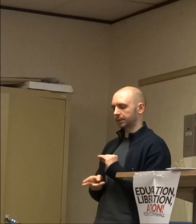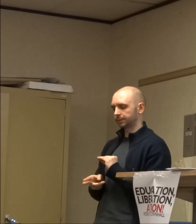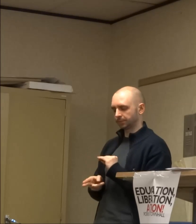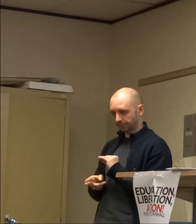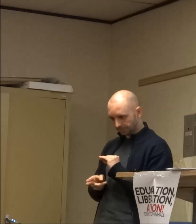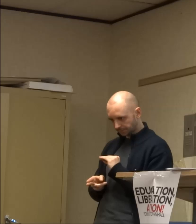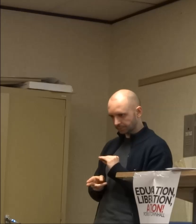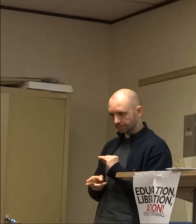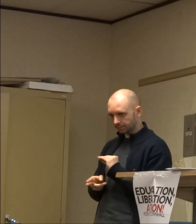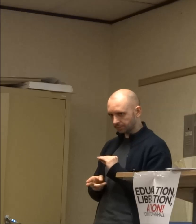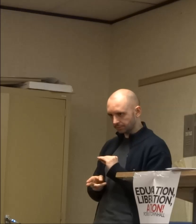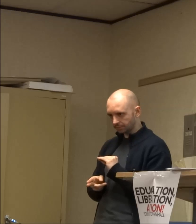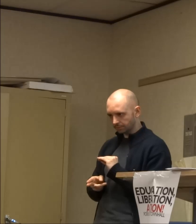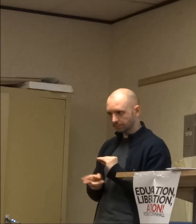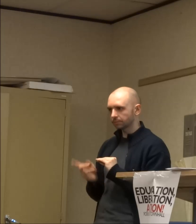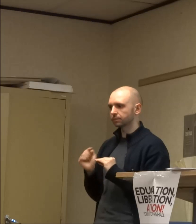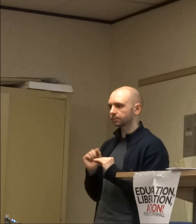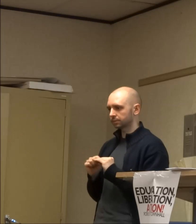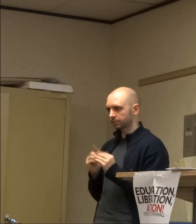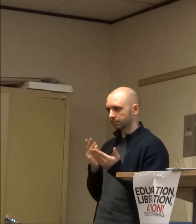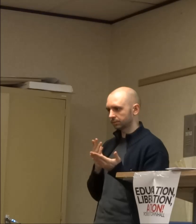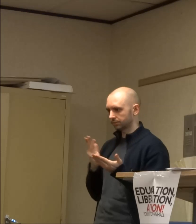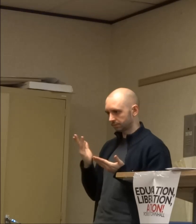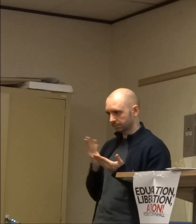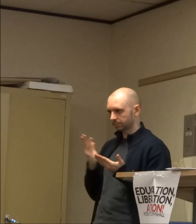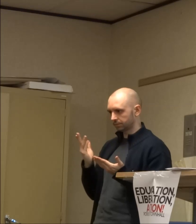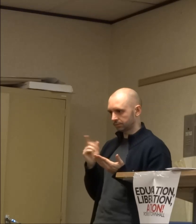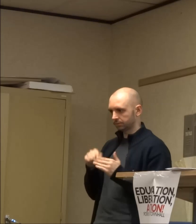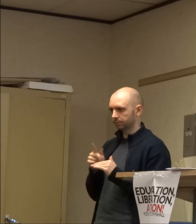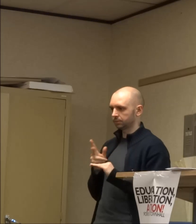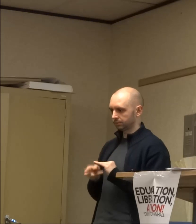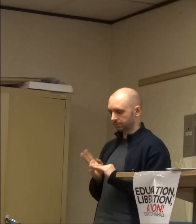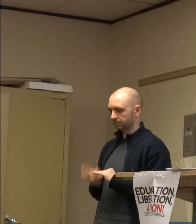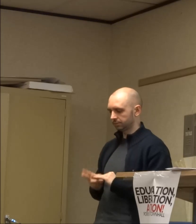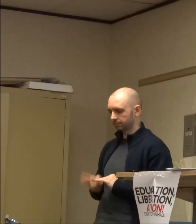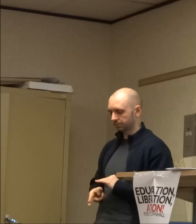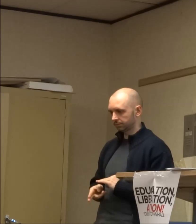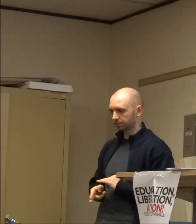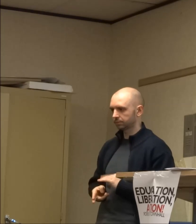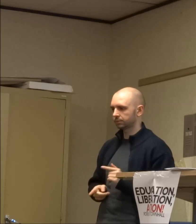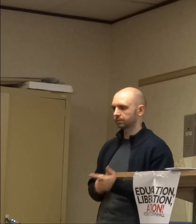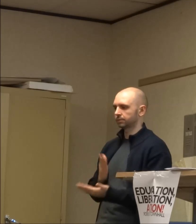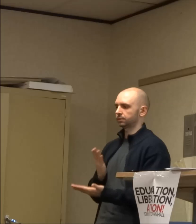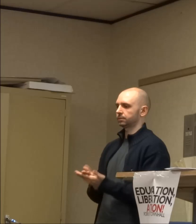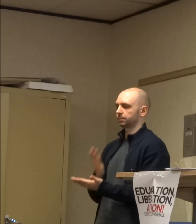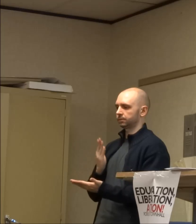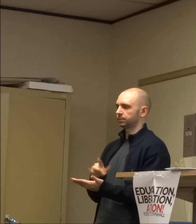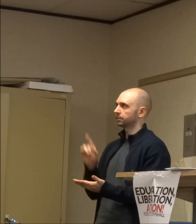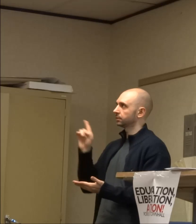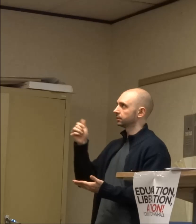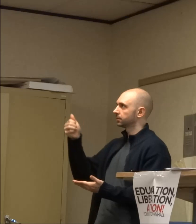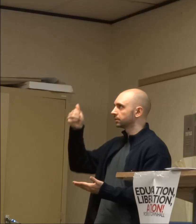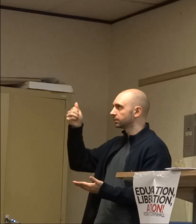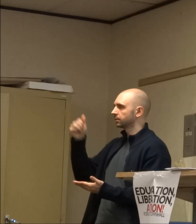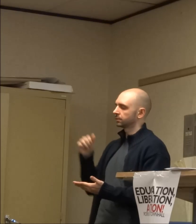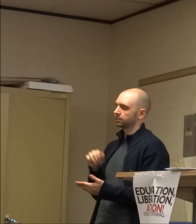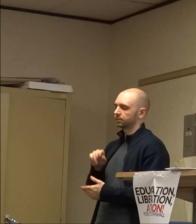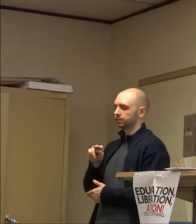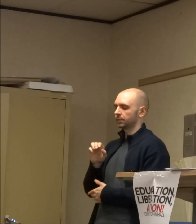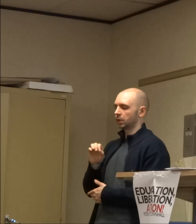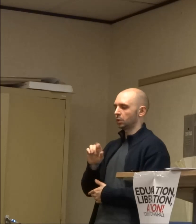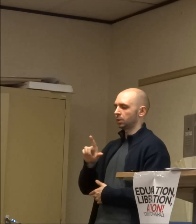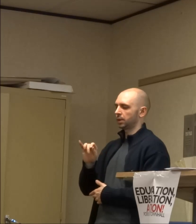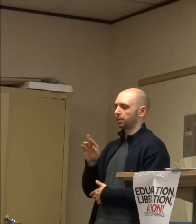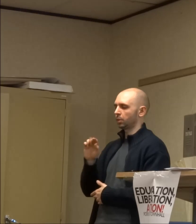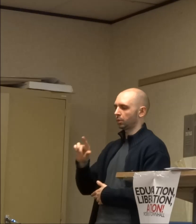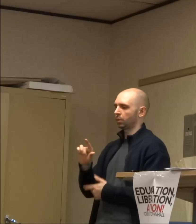fundamental services that ensure our success is a testament to the endemic deployment of a neoliberal order that prioritizes the accumulation